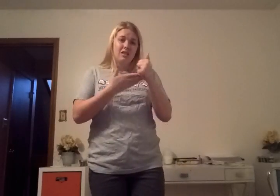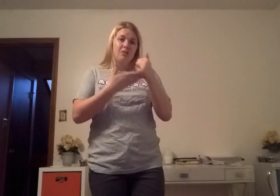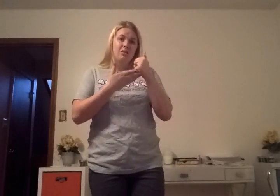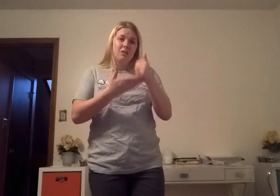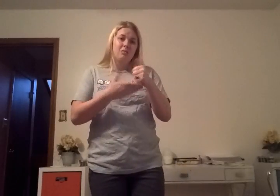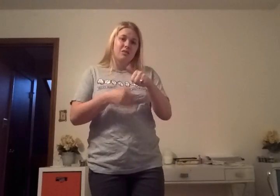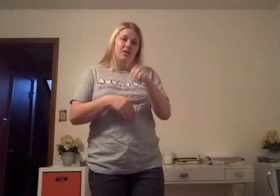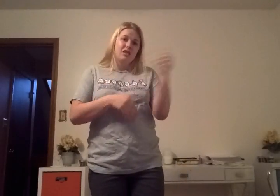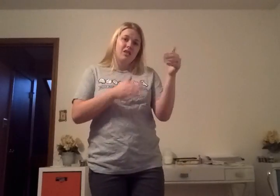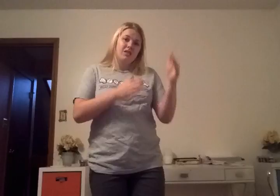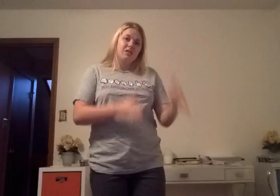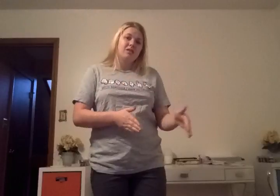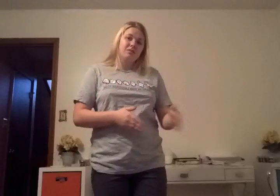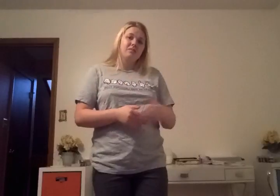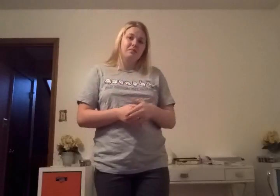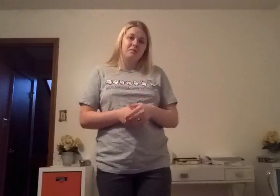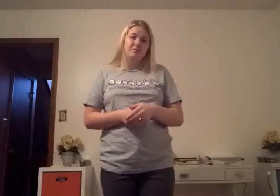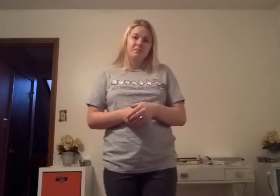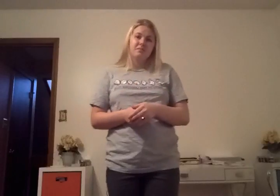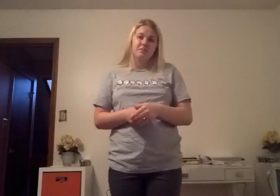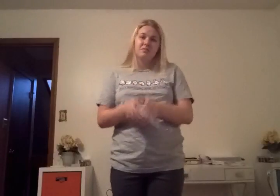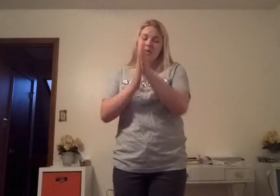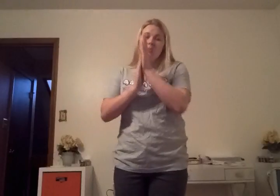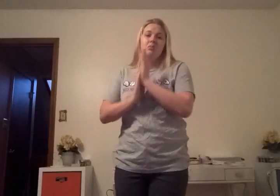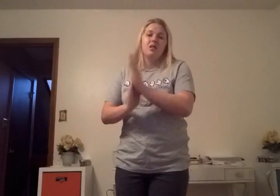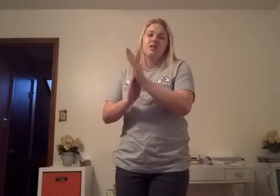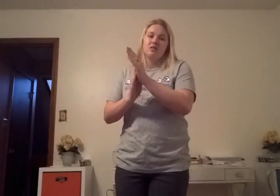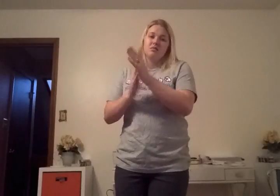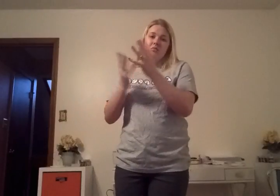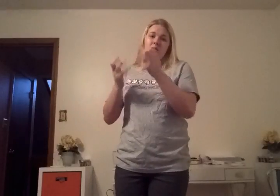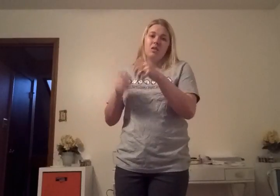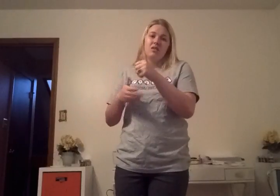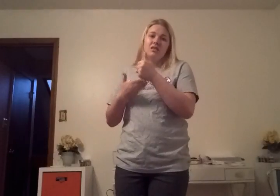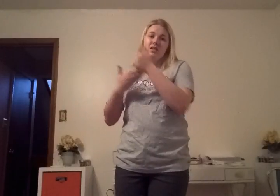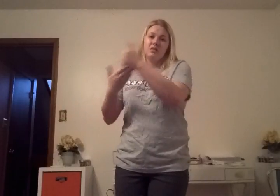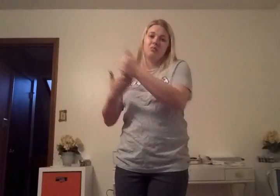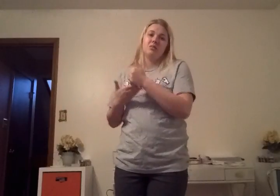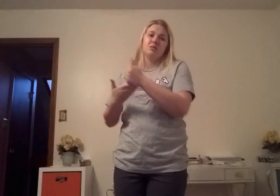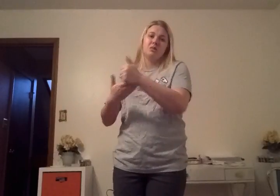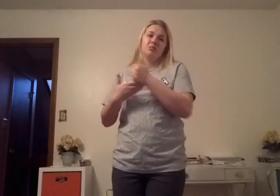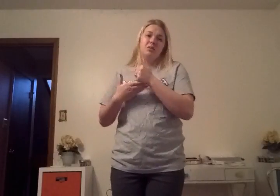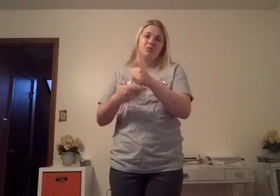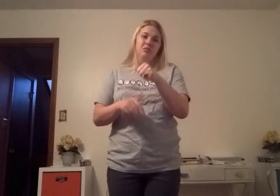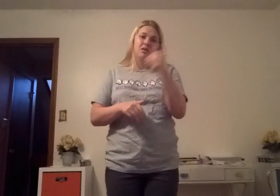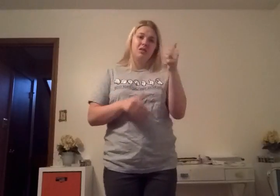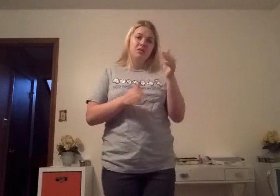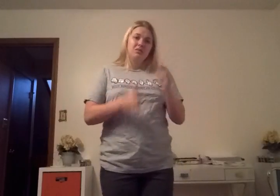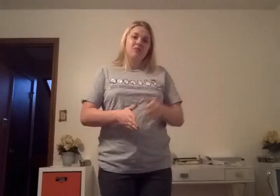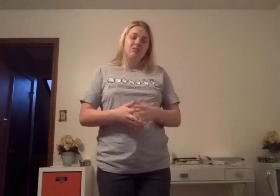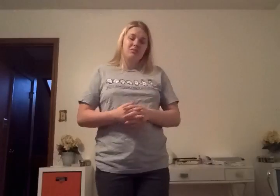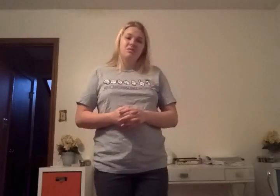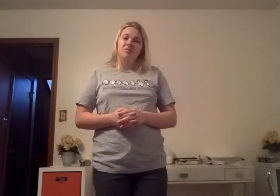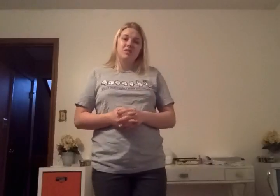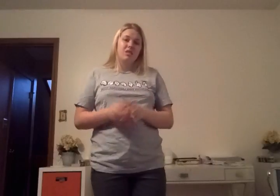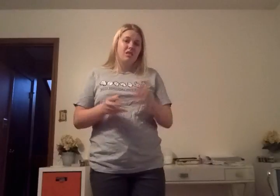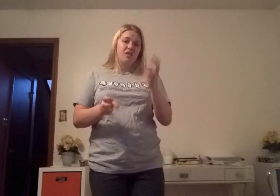can help somebody. I really do. I don't think what we went through was easy. I don't think it was fun.